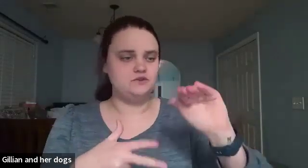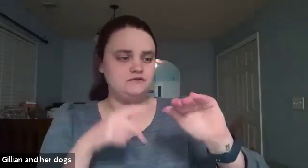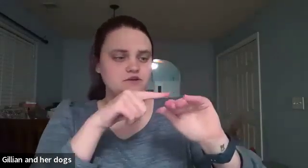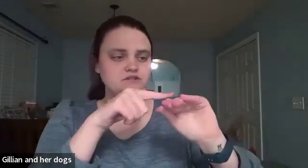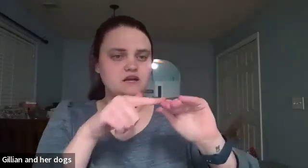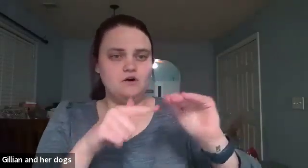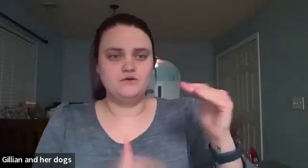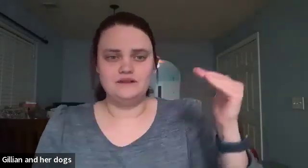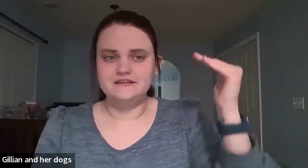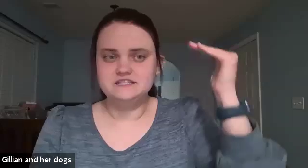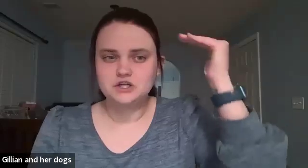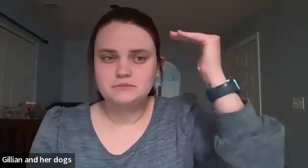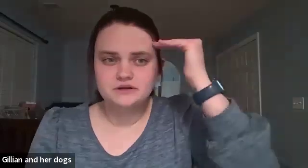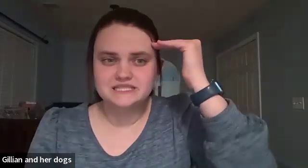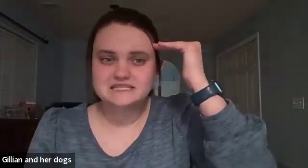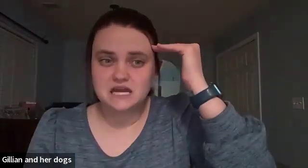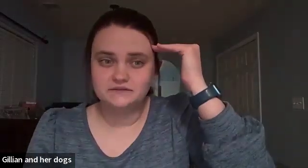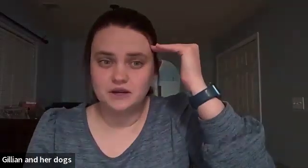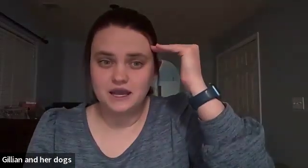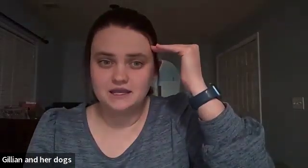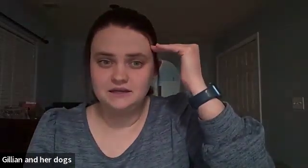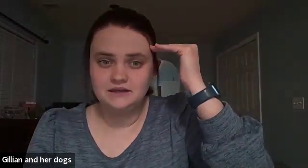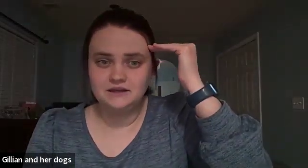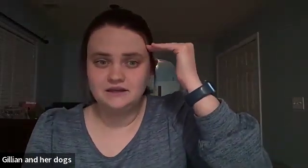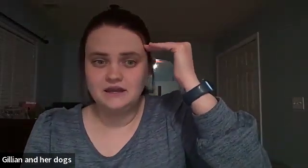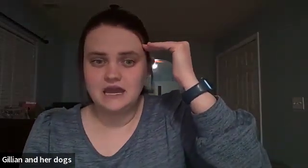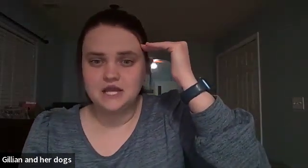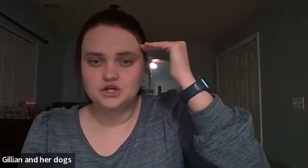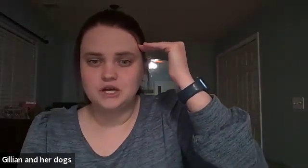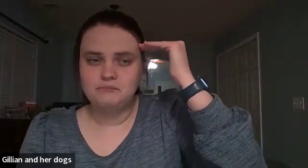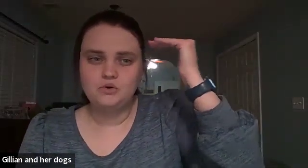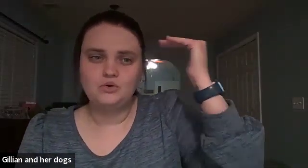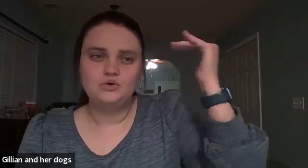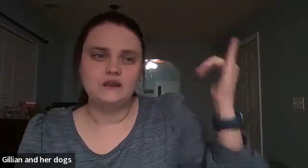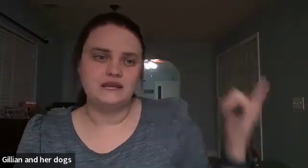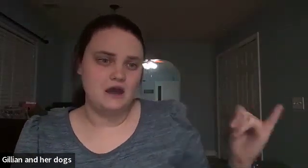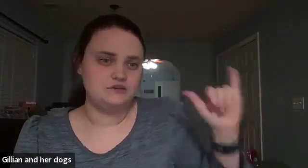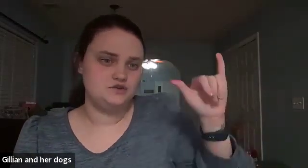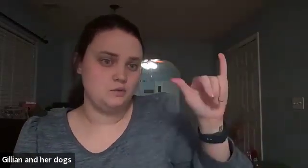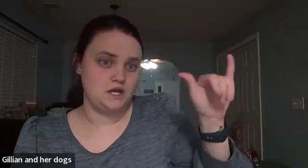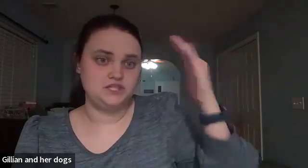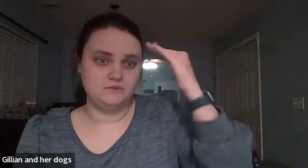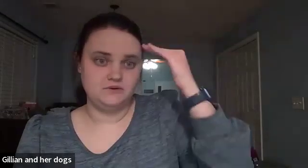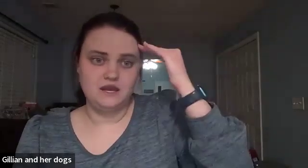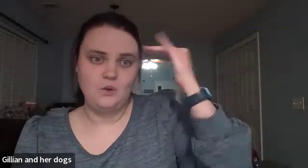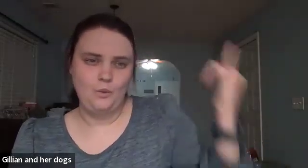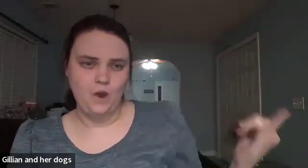with your fingers kind of all 4 like this. You're going to put it to the side of your head and you're going to pull your hand out into the Y shape. Okay.